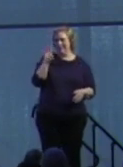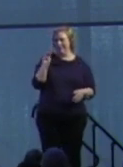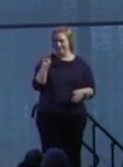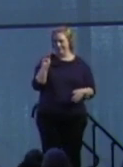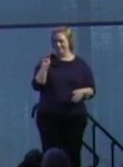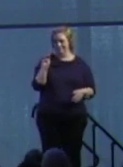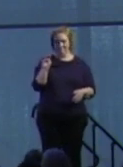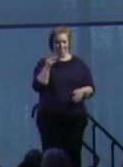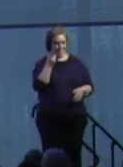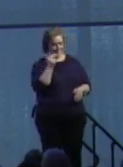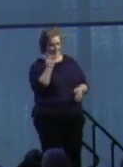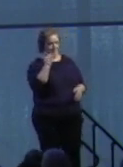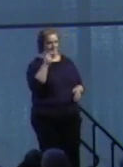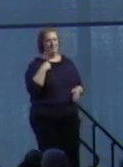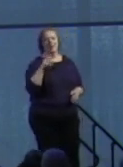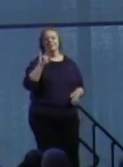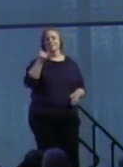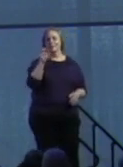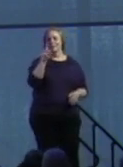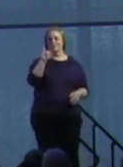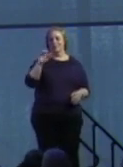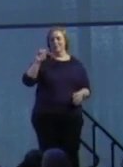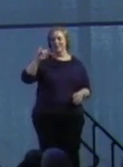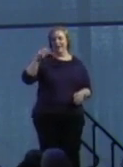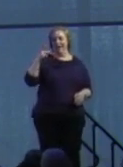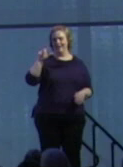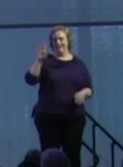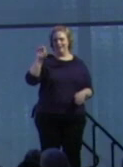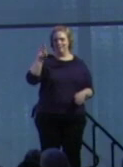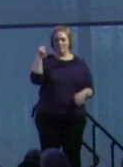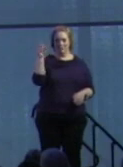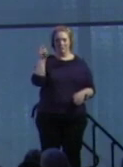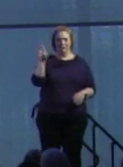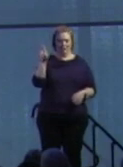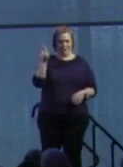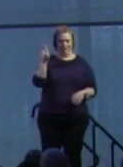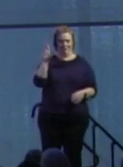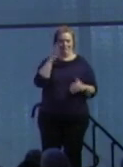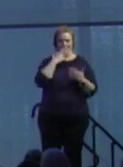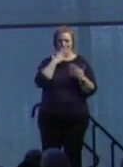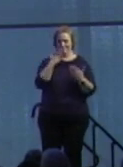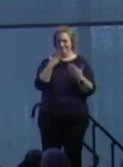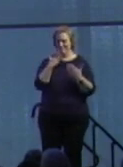your host, Jodi Eichelberger. Thank you.